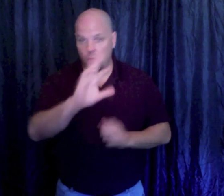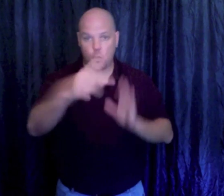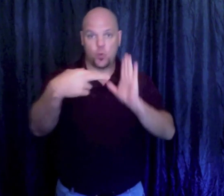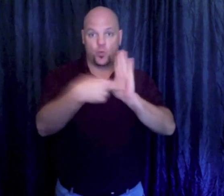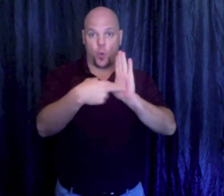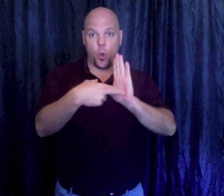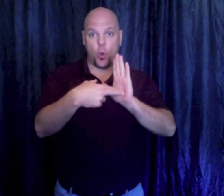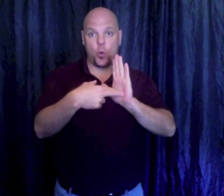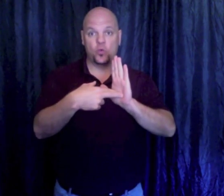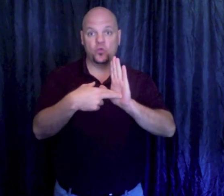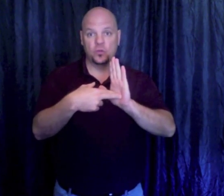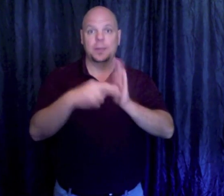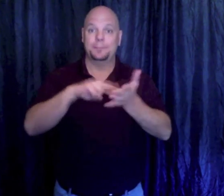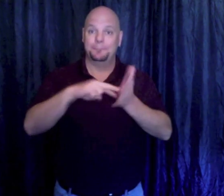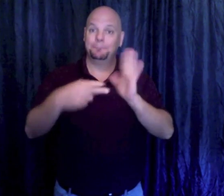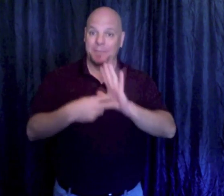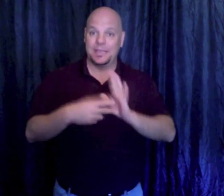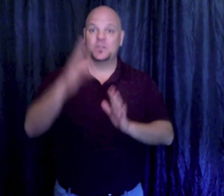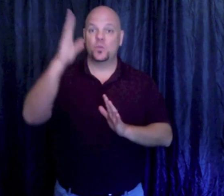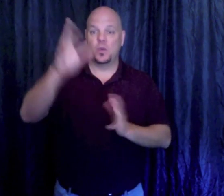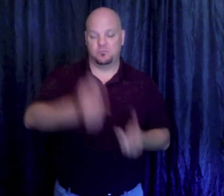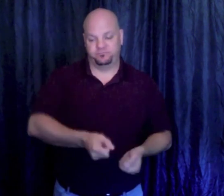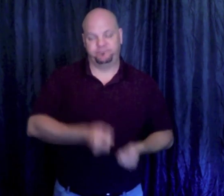are potentially having chaos.